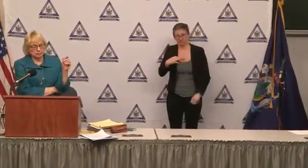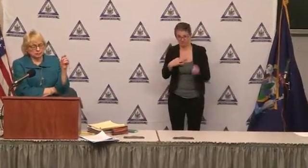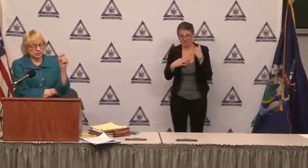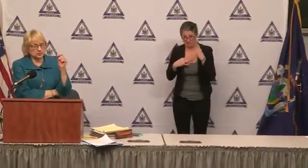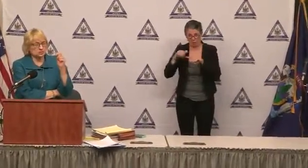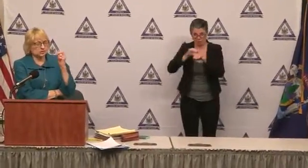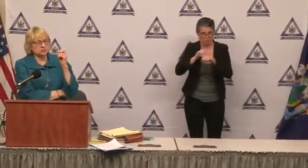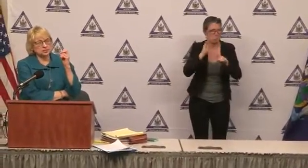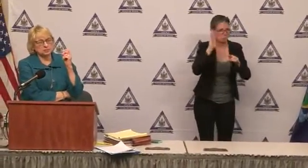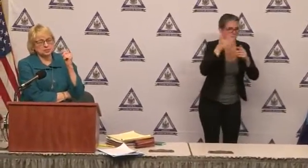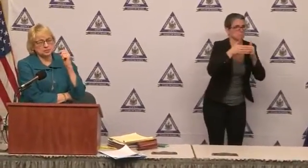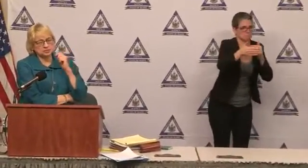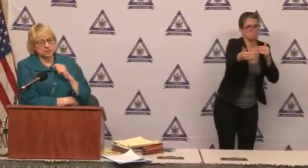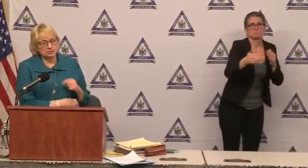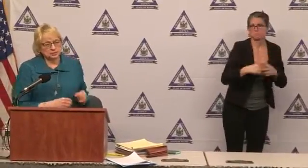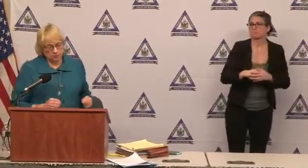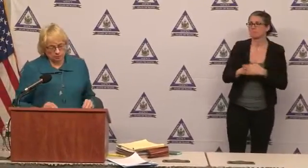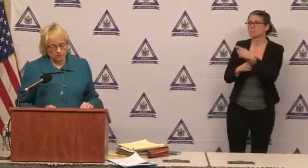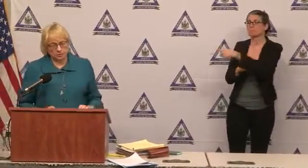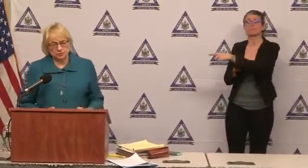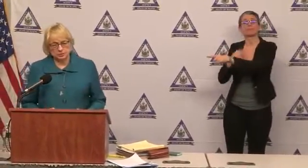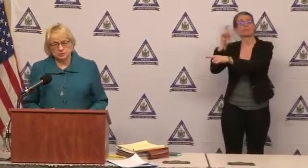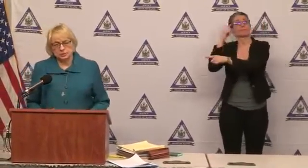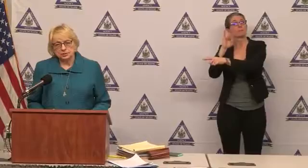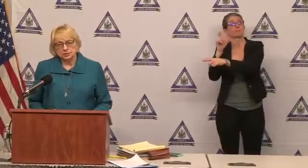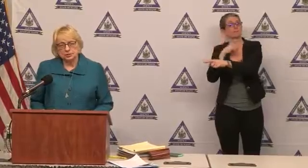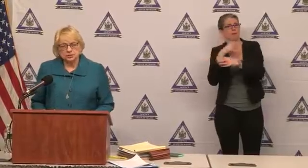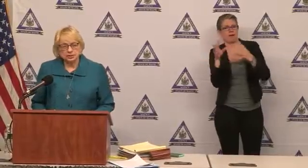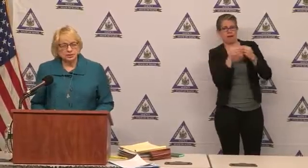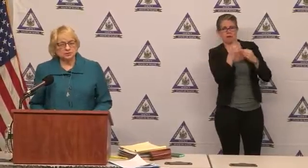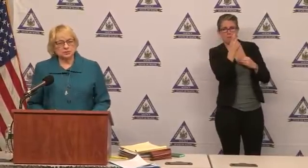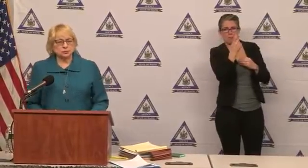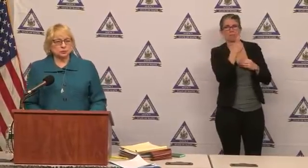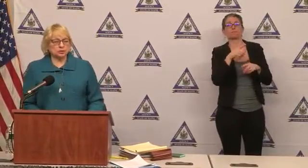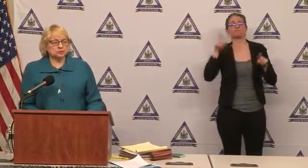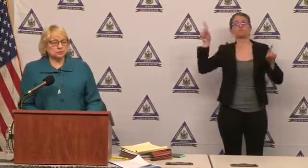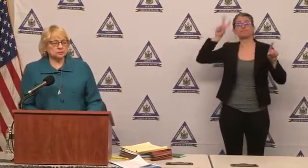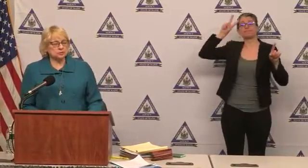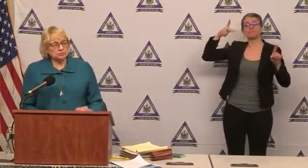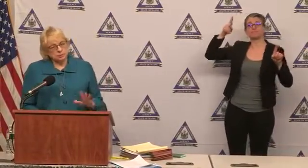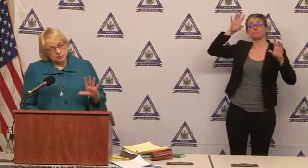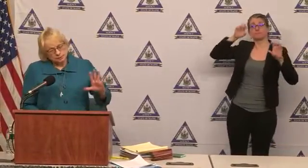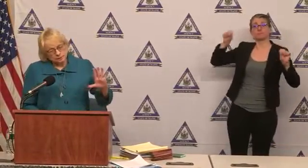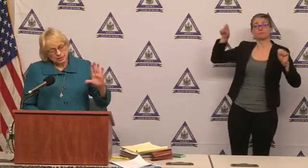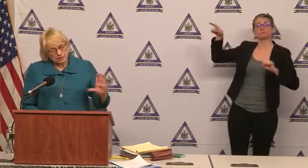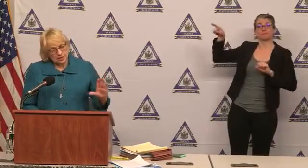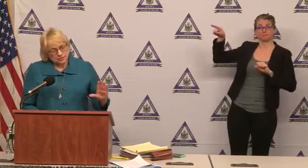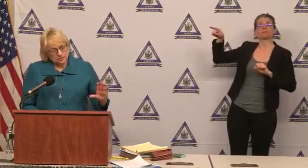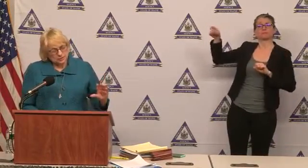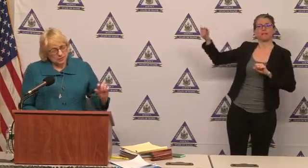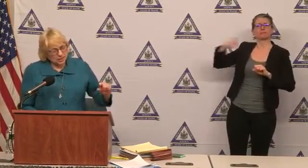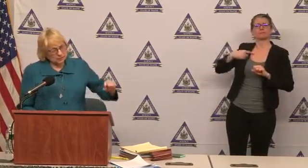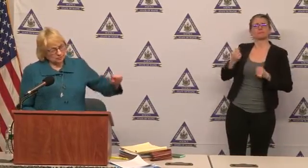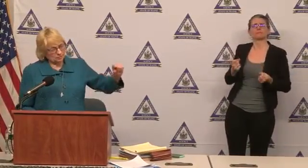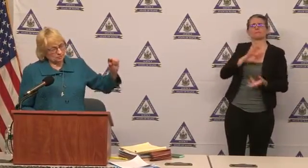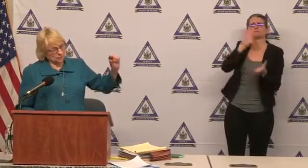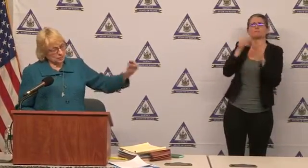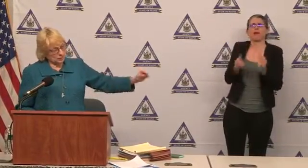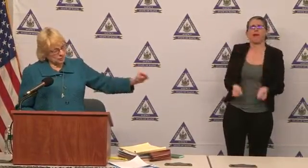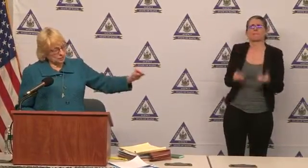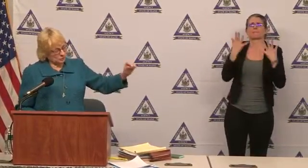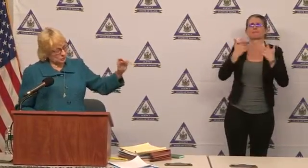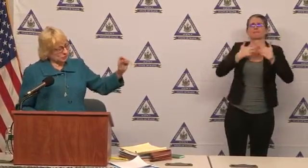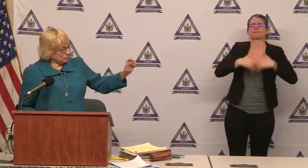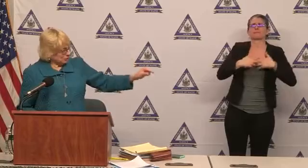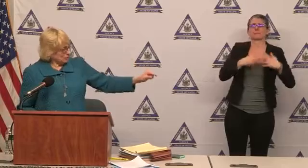that yesterday the Vice President asked all governors to take inventory of those ventilators that are not the